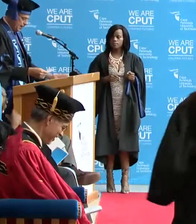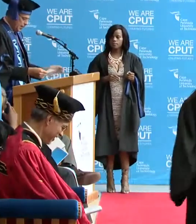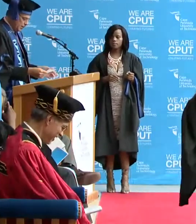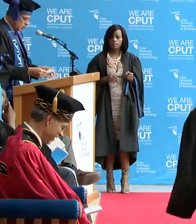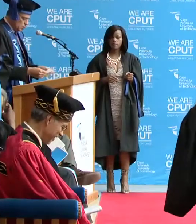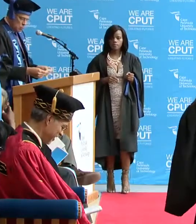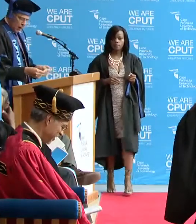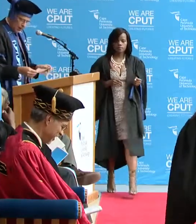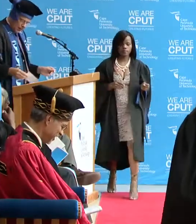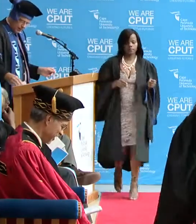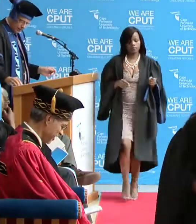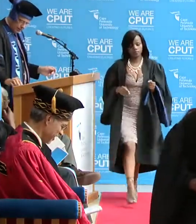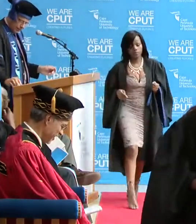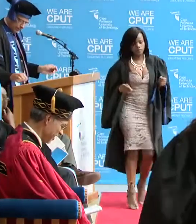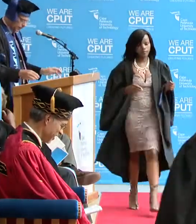Asipe Nkunkwa.